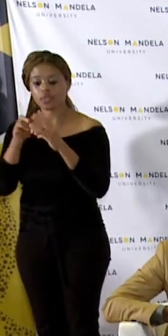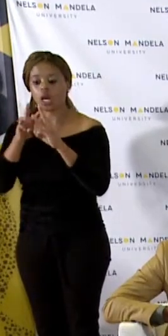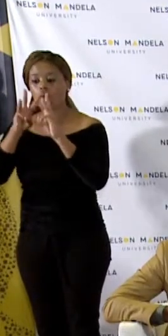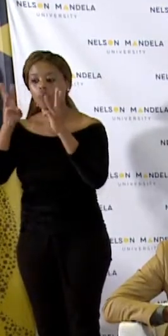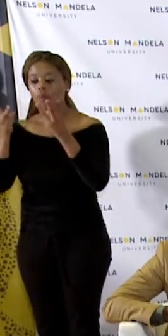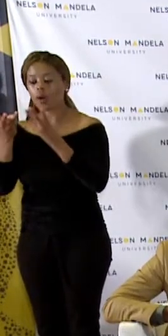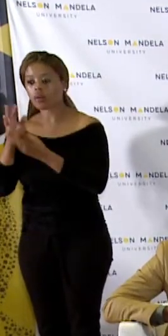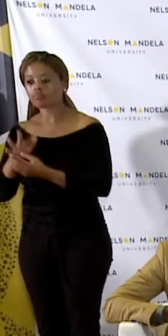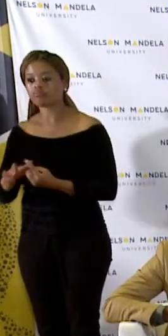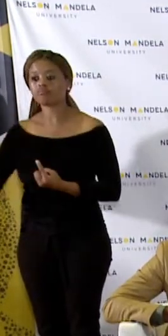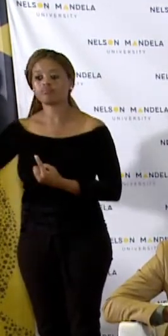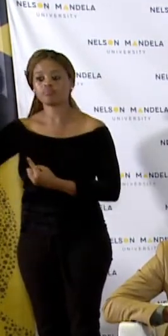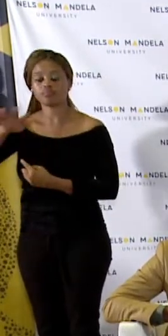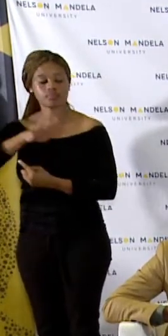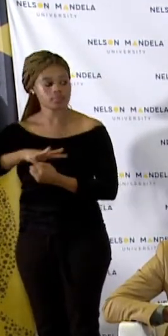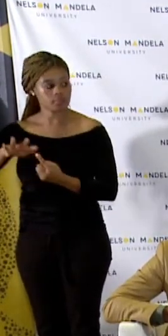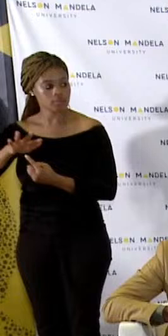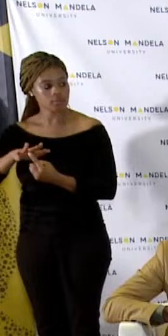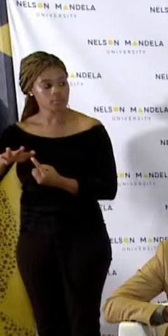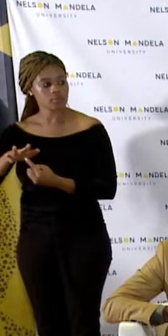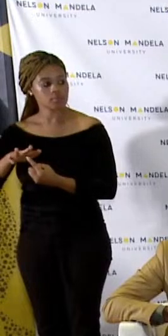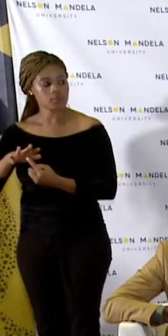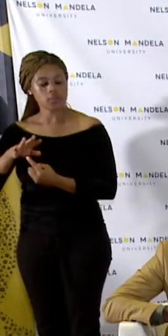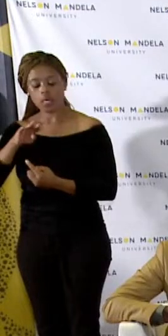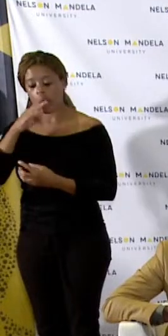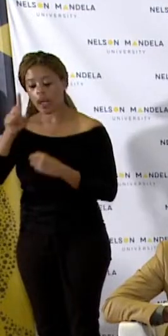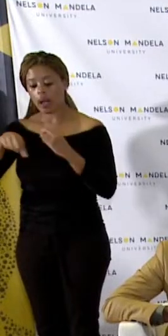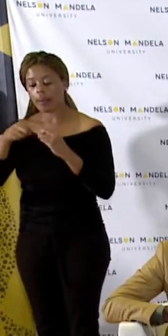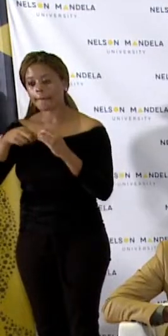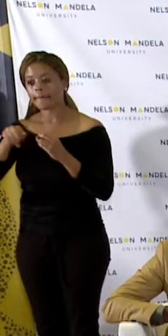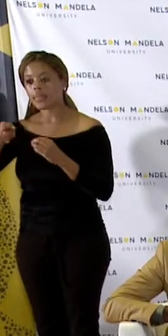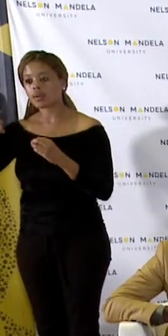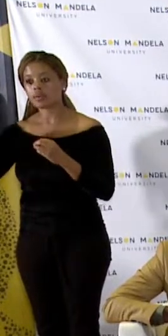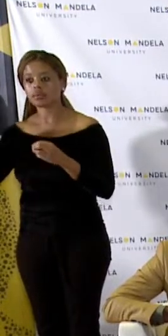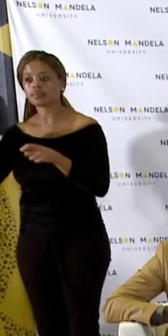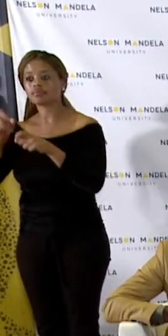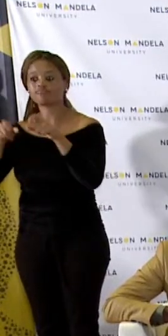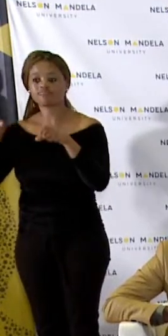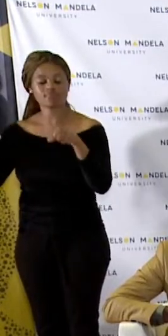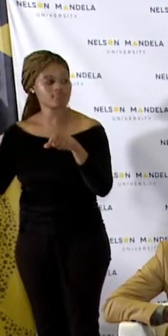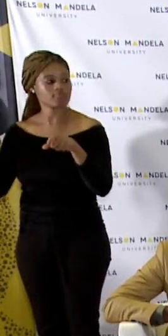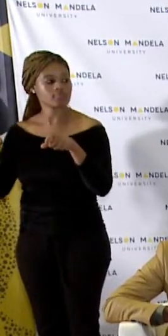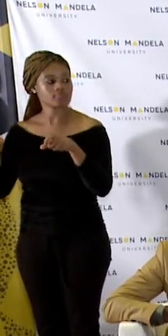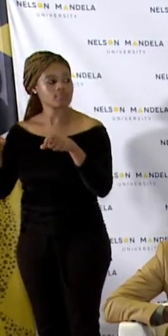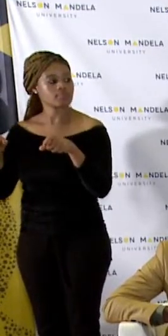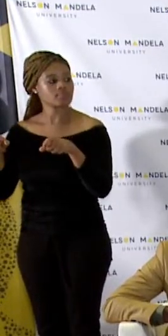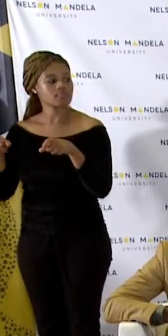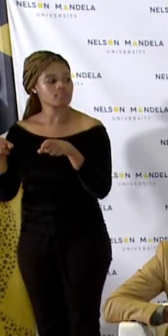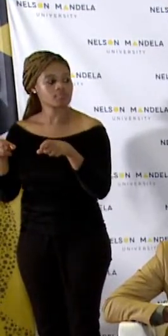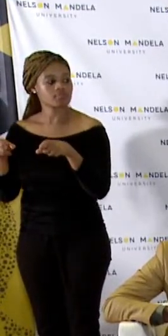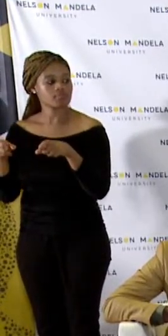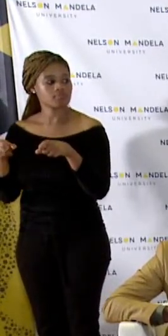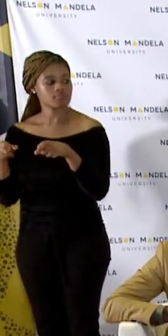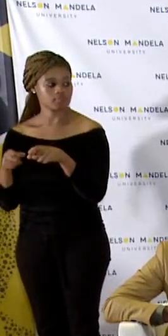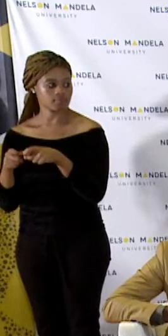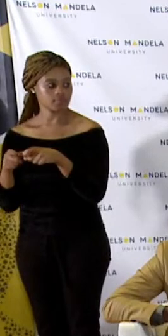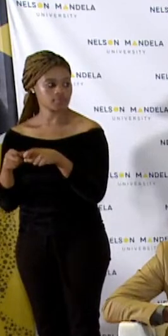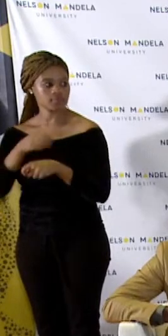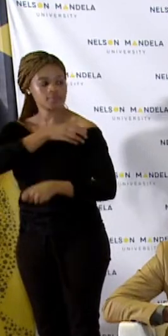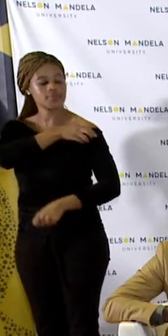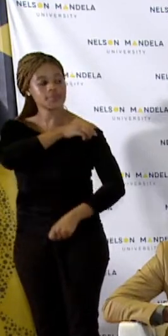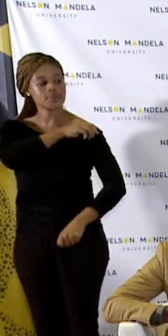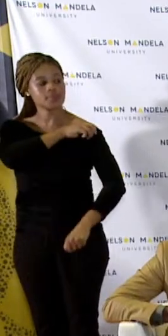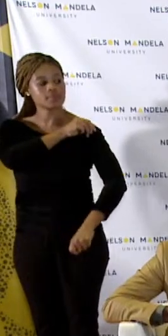them, or finding out about other people. I'm not saying they don't, okay, there's not an exclusive, but